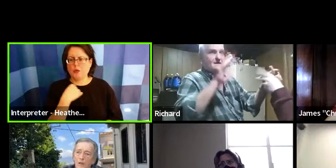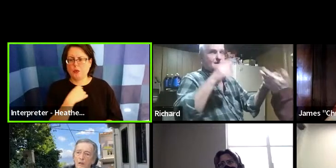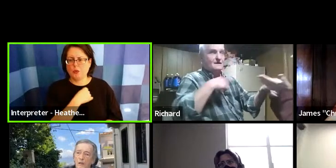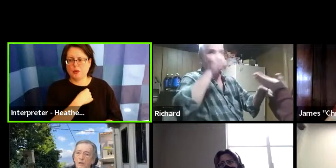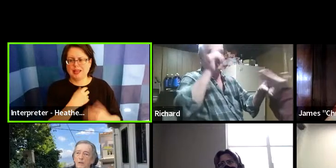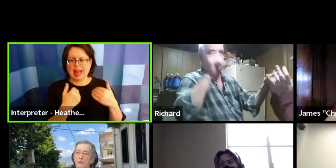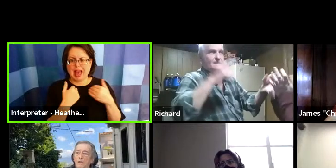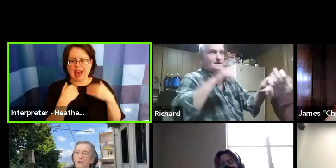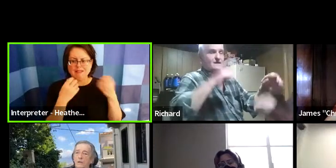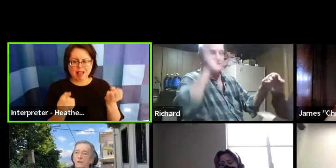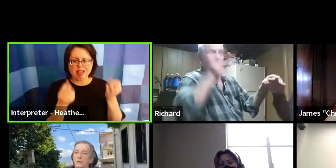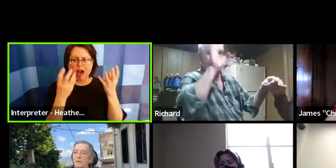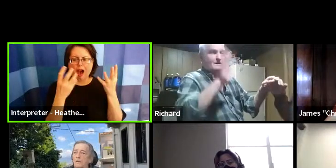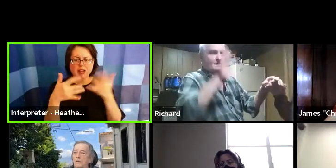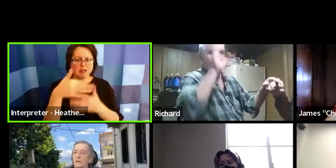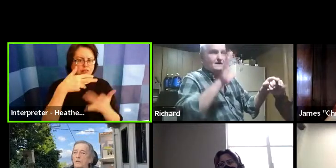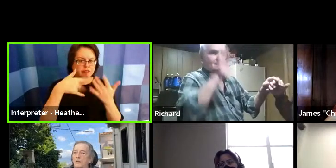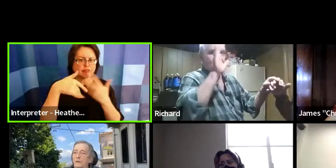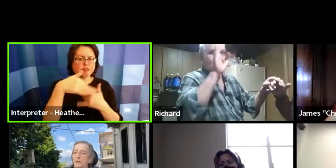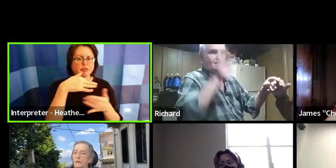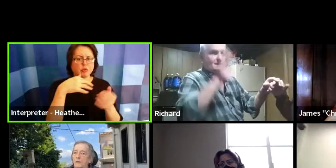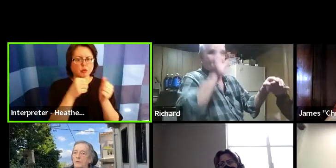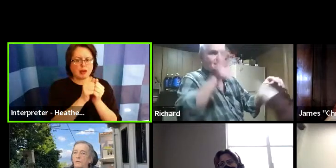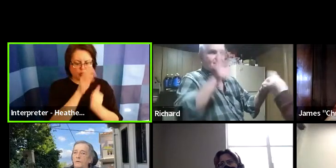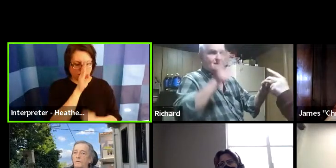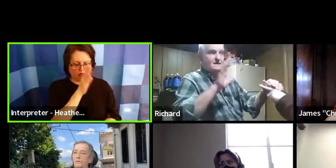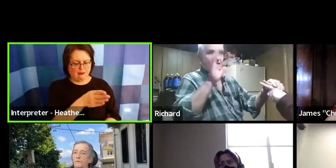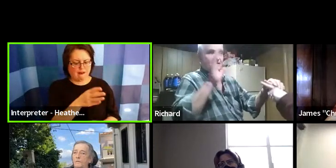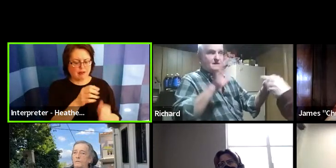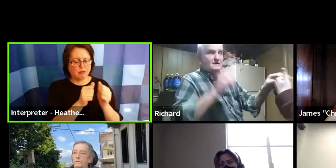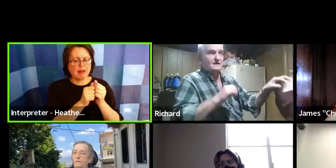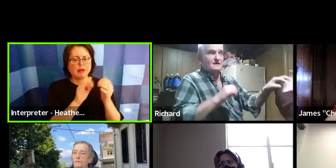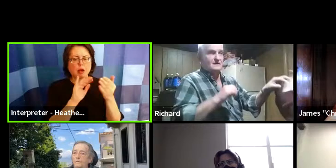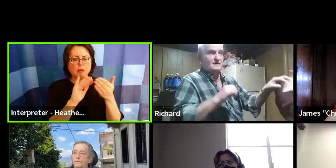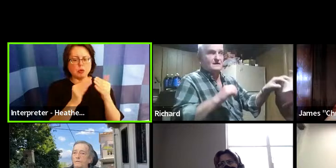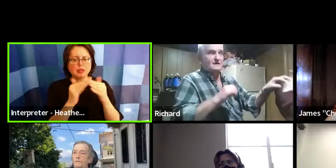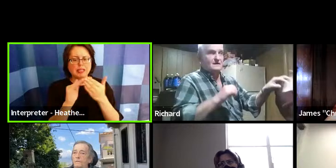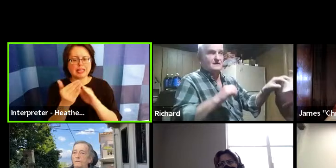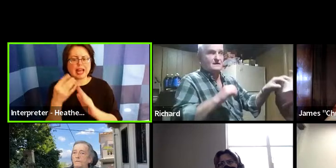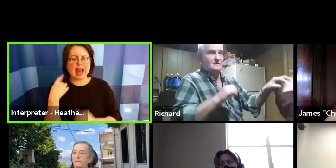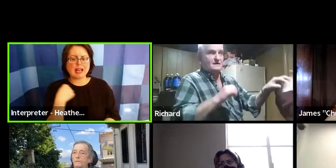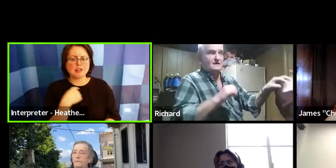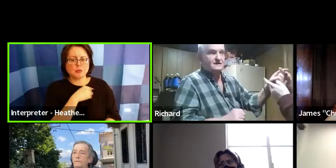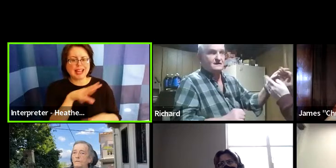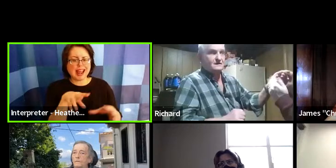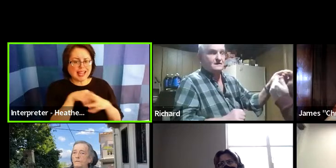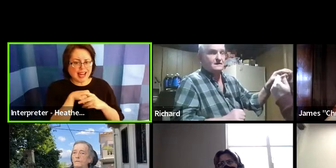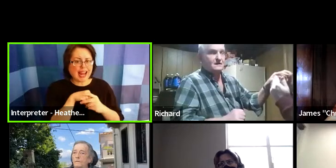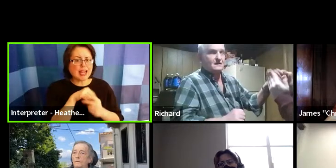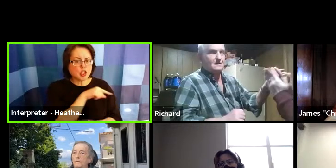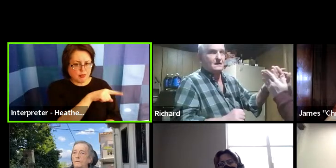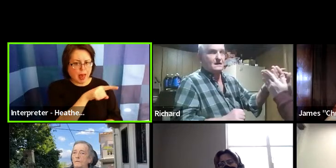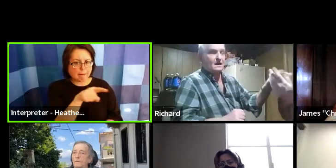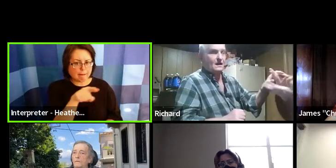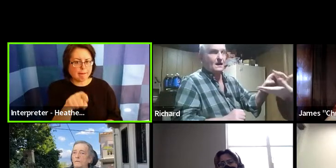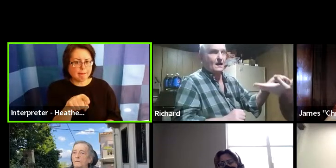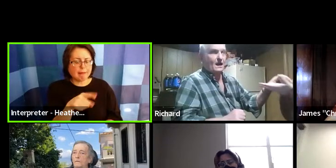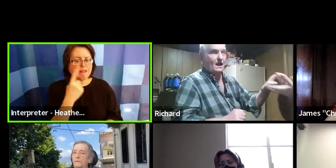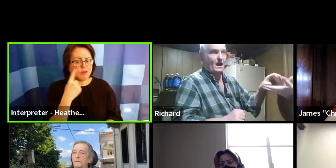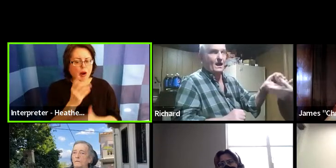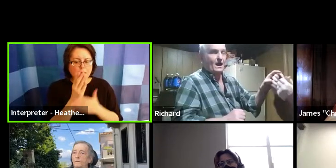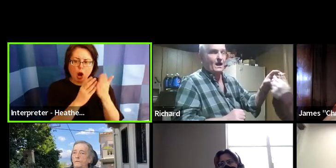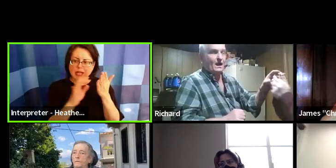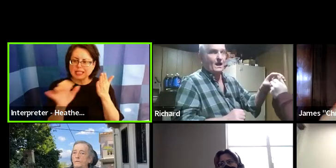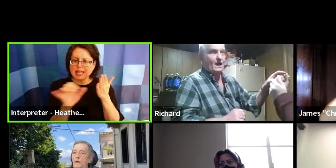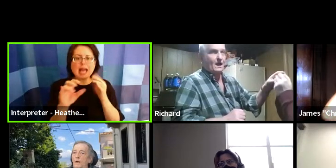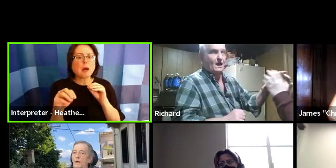lot of interface with directly with our communities as we're engaging them for aspects like mobility